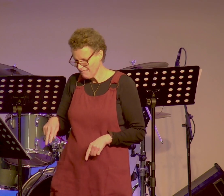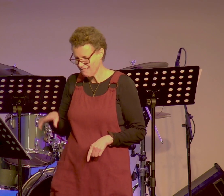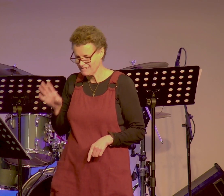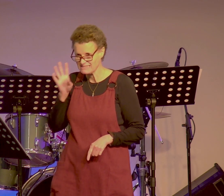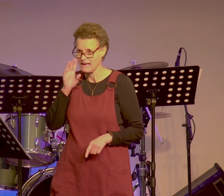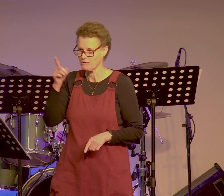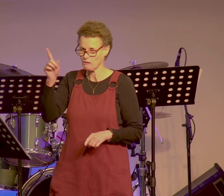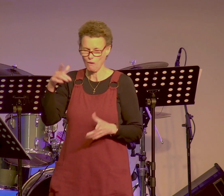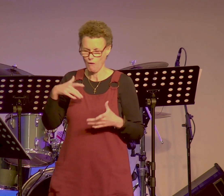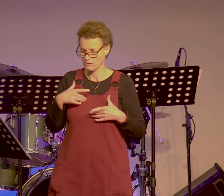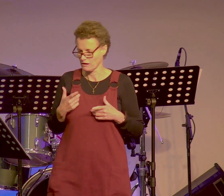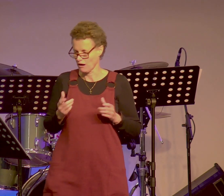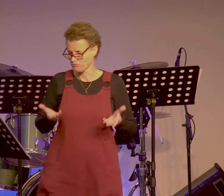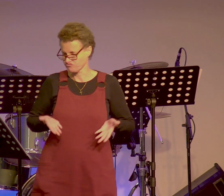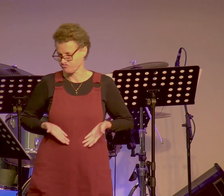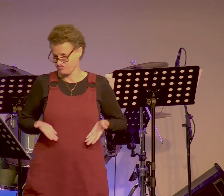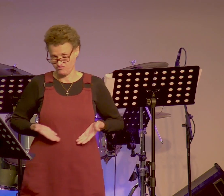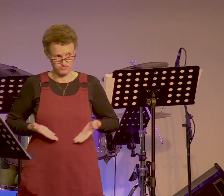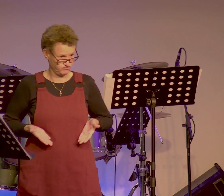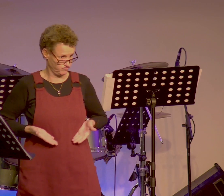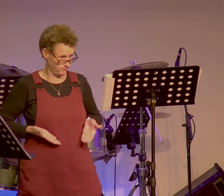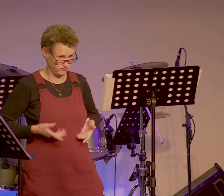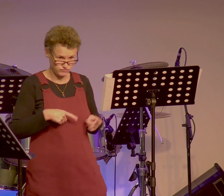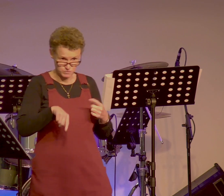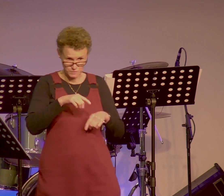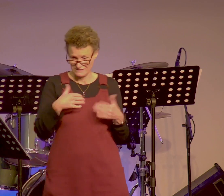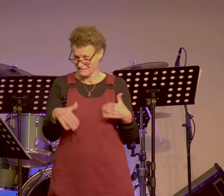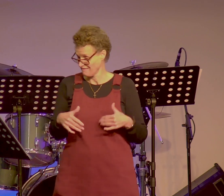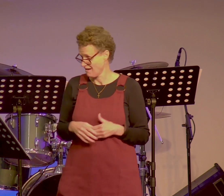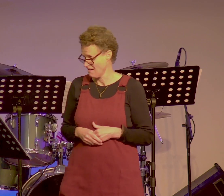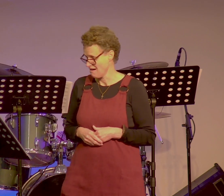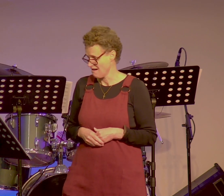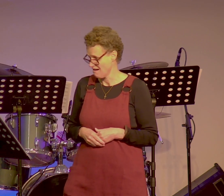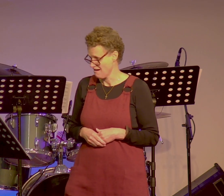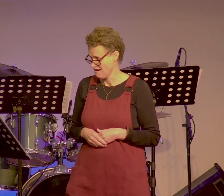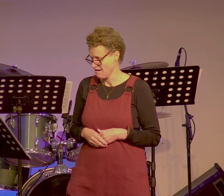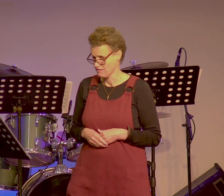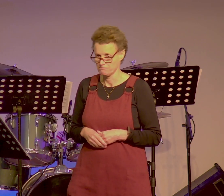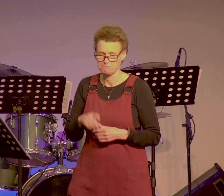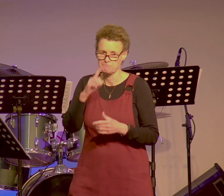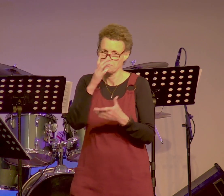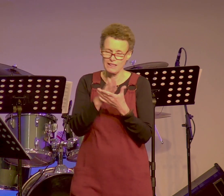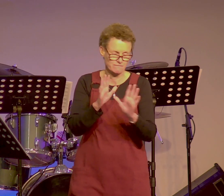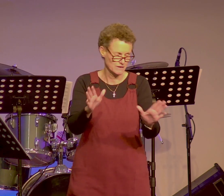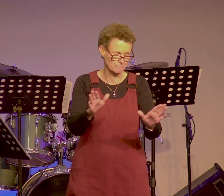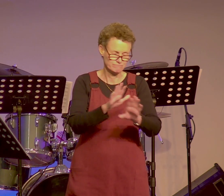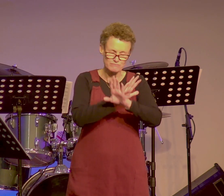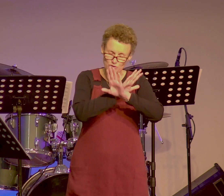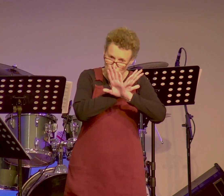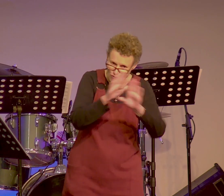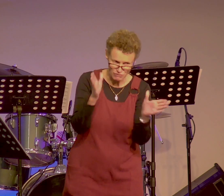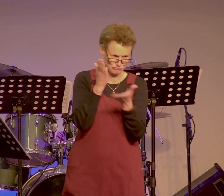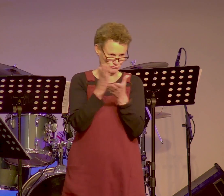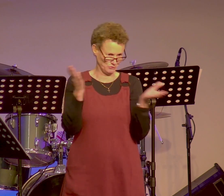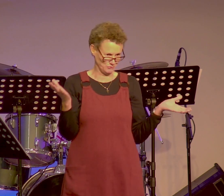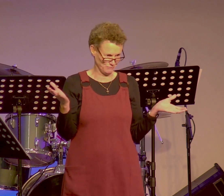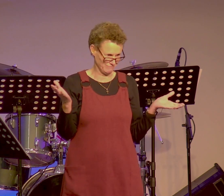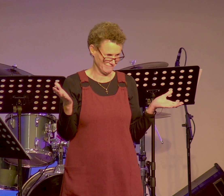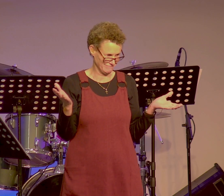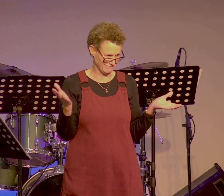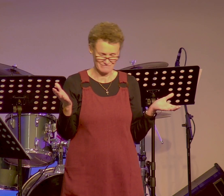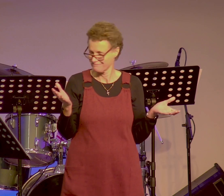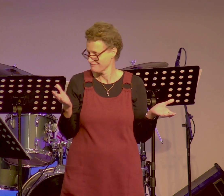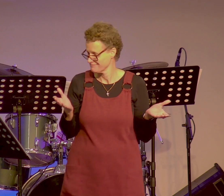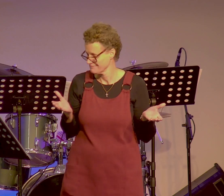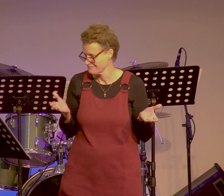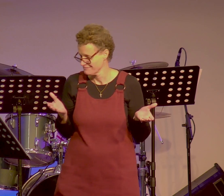So I feel like it sounds like, oh, sometimes you think God just doesn't care if we suffer. You might feel like that, but believe me,